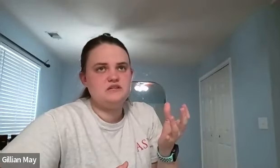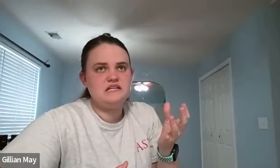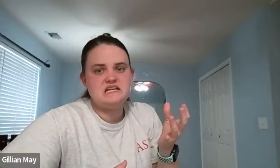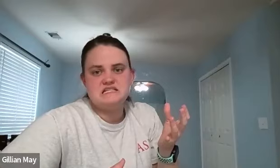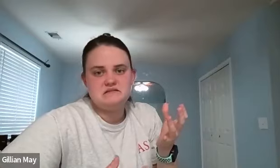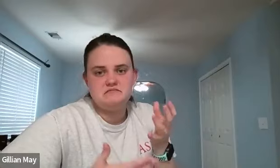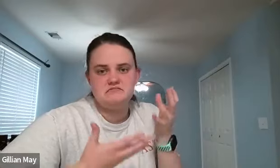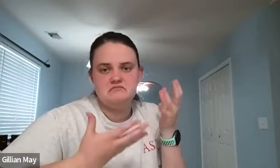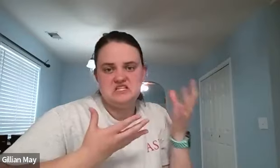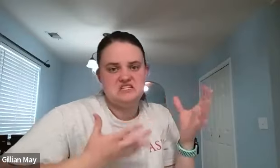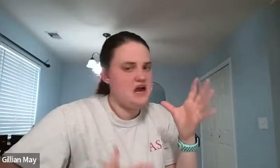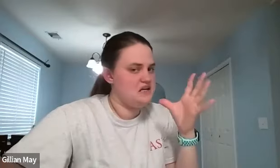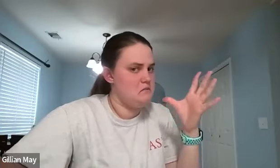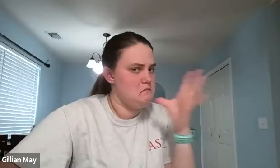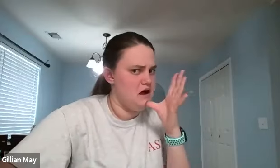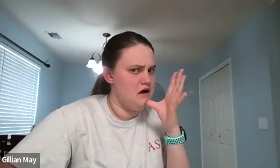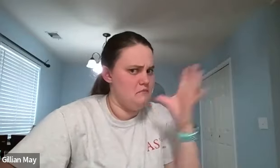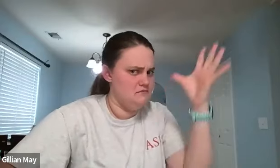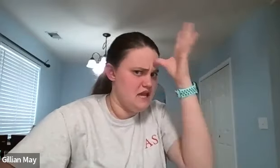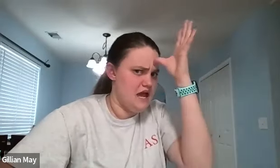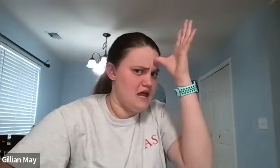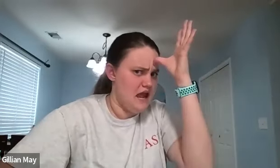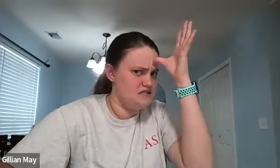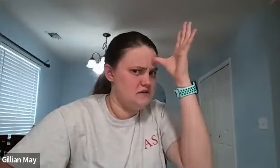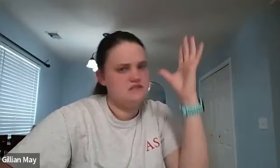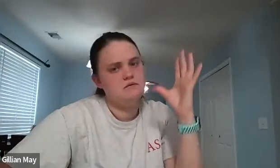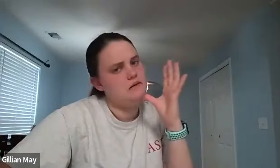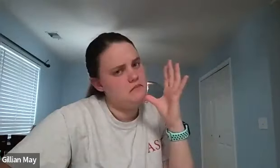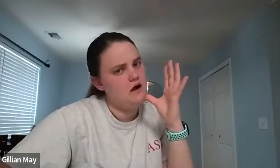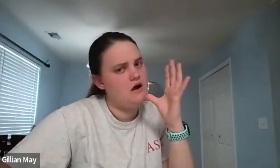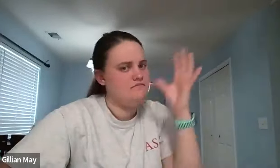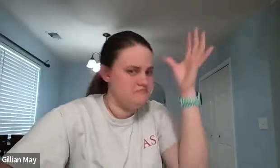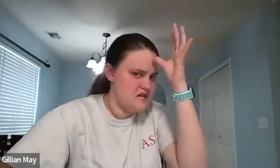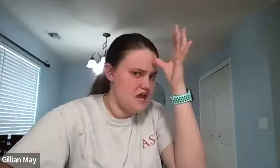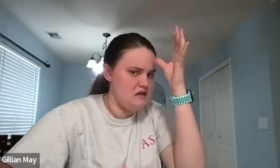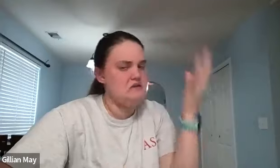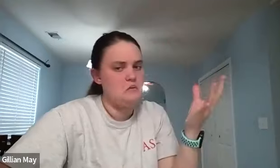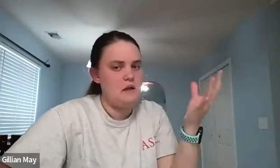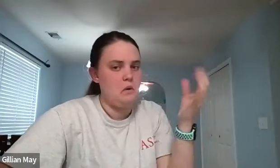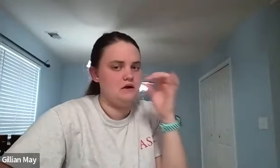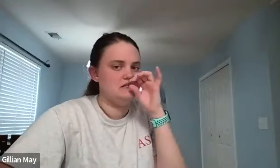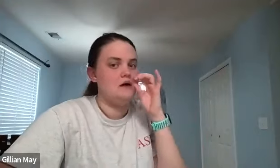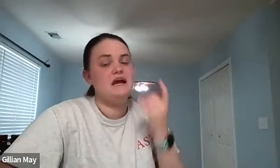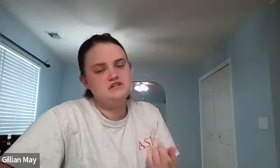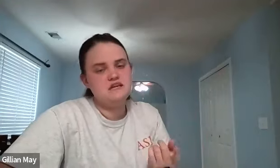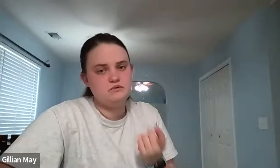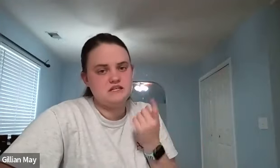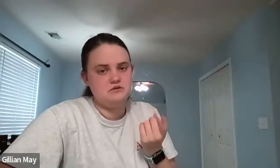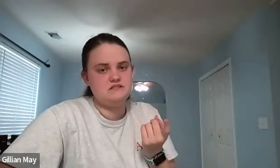really doesn't. There's not a mom, dad has to be this way. Mom, dad, either way works. I do think it was like you were